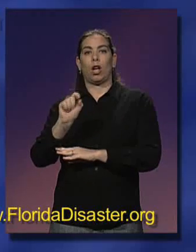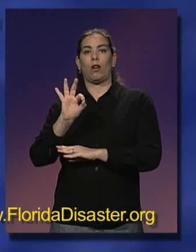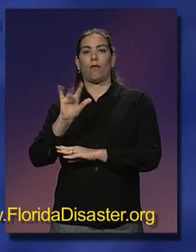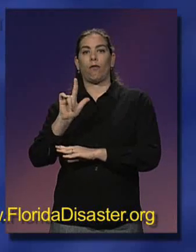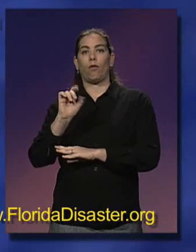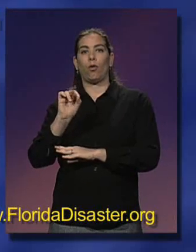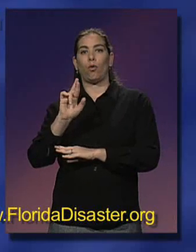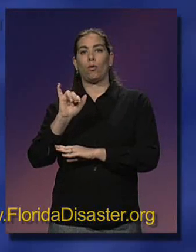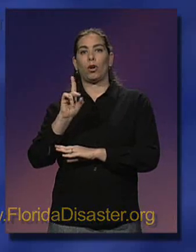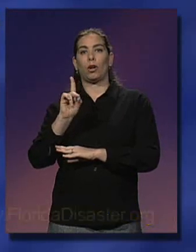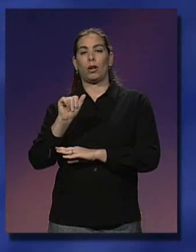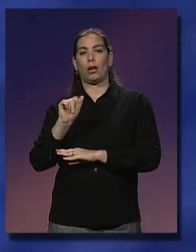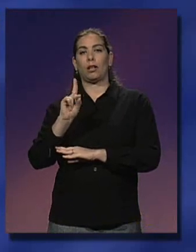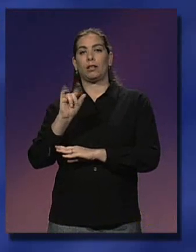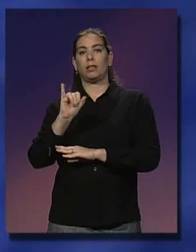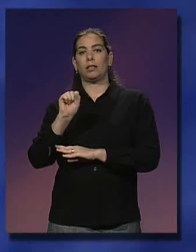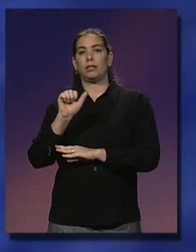www.floridadisaster.org.